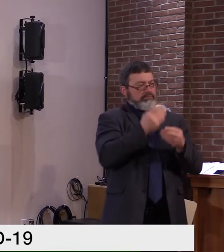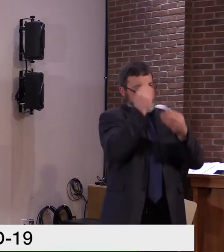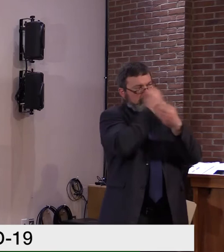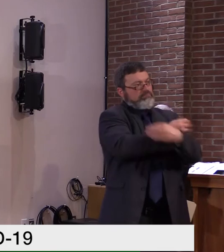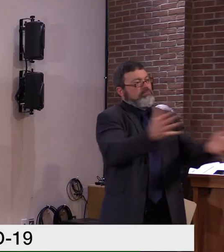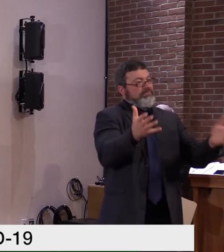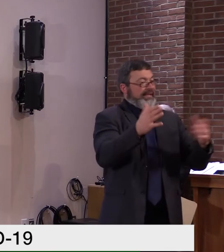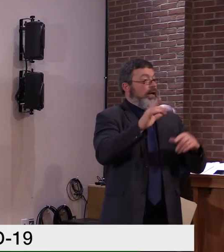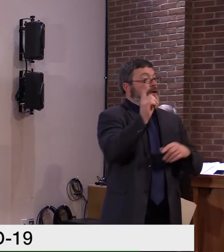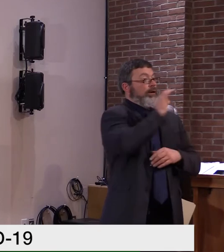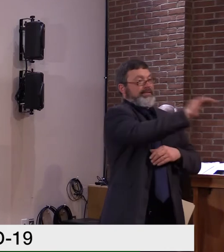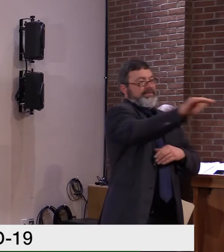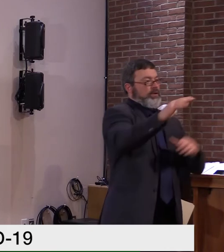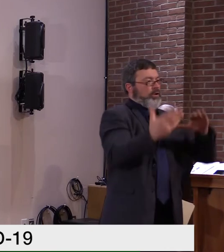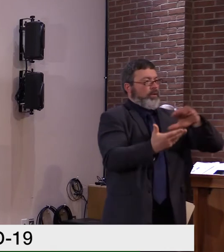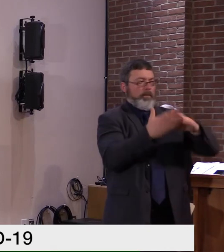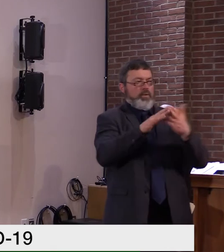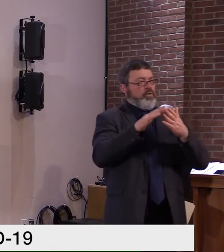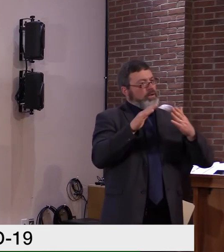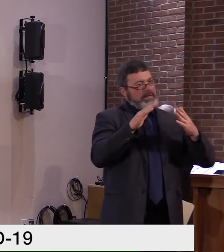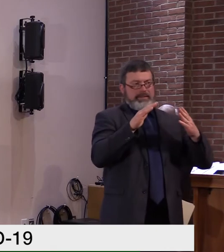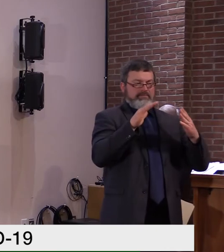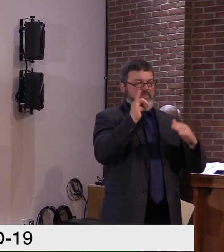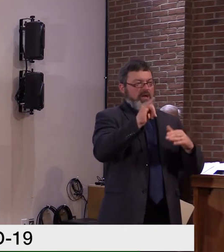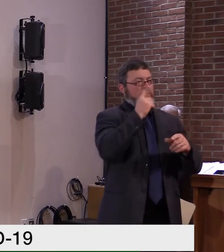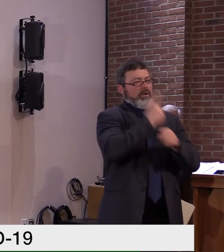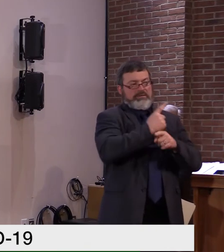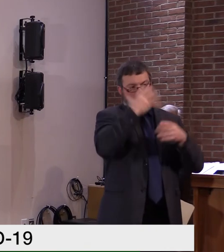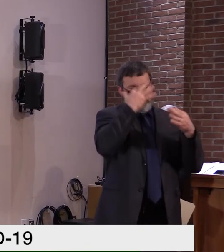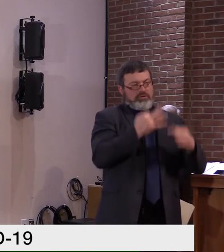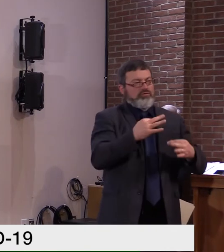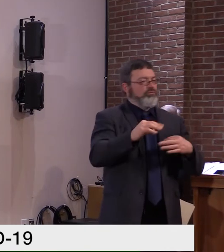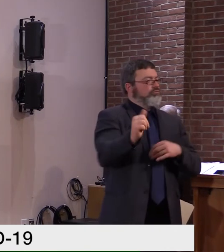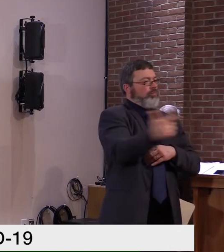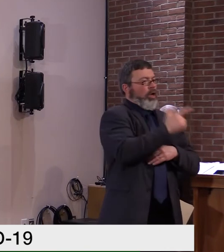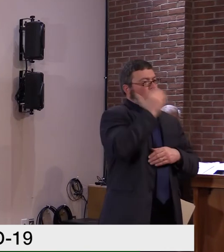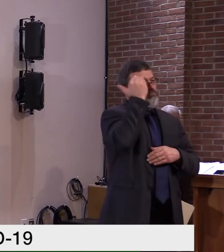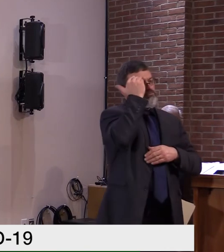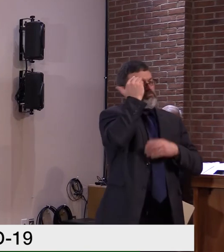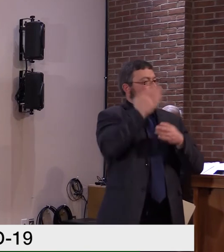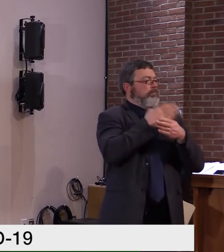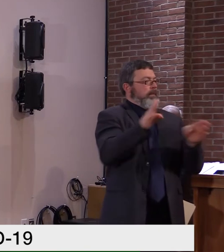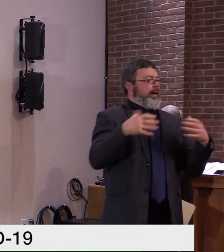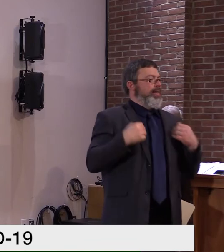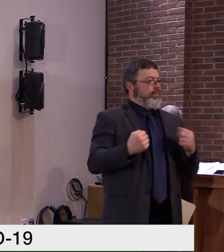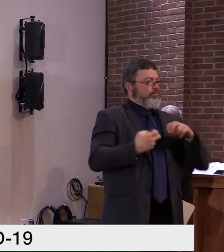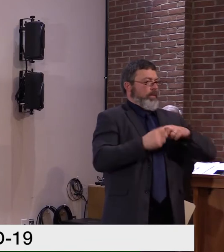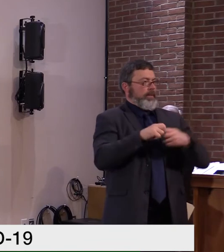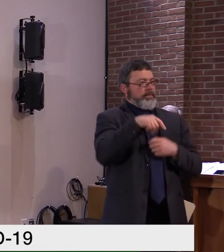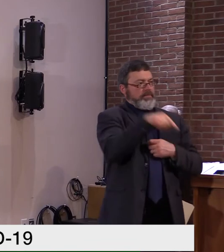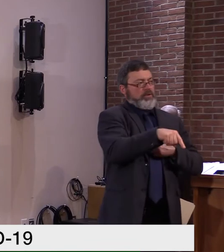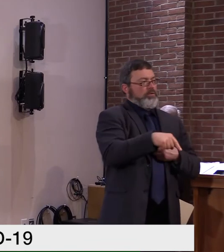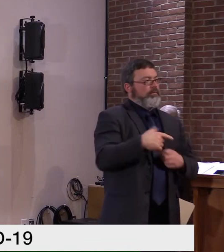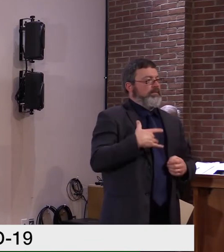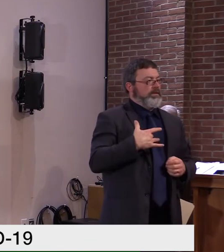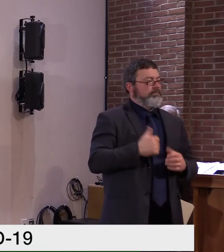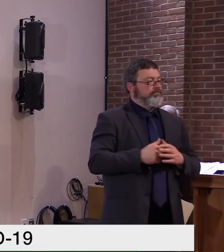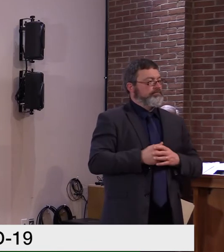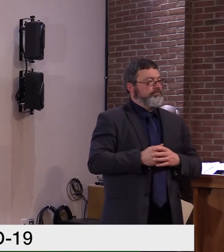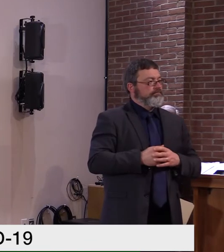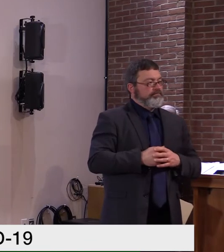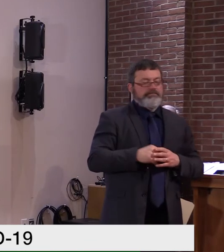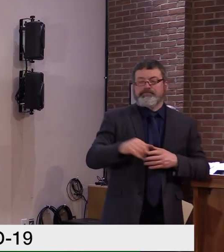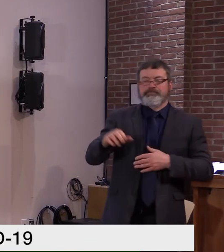Okay. Well, I will reserve, I guess, an opportunity to chat with Dr. Levine when he returns. Thanks. Thank